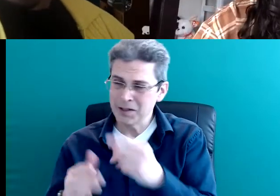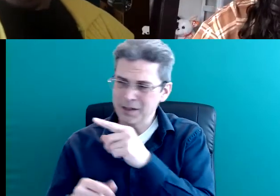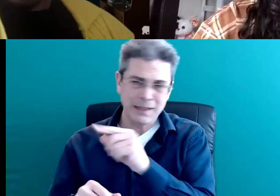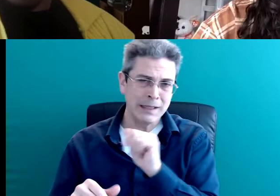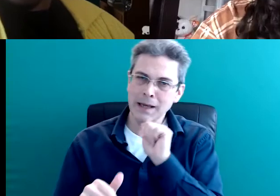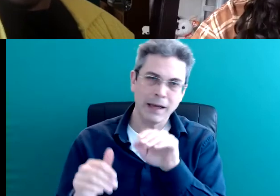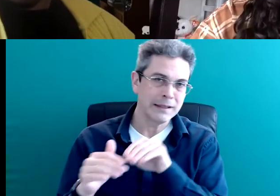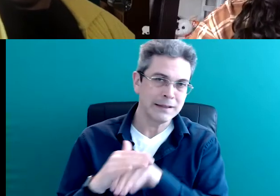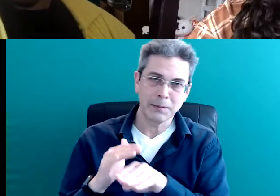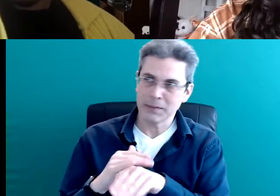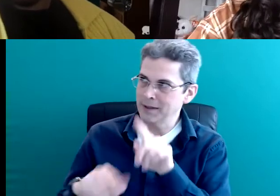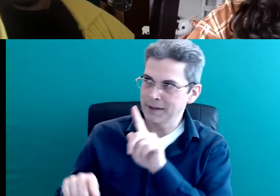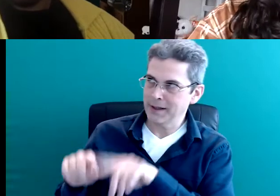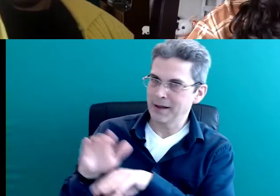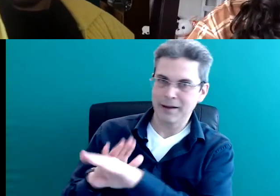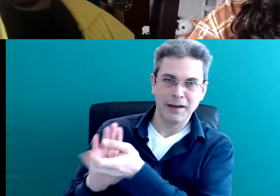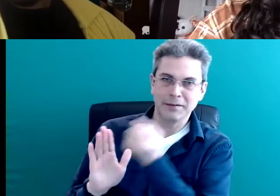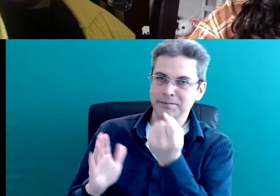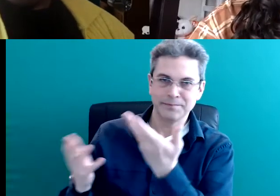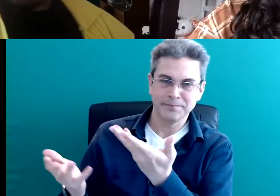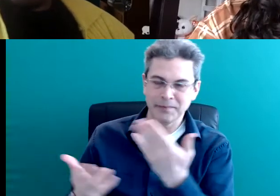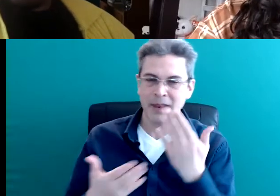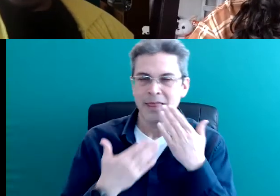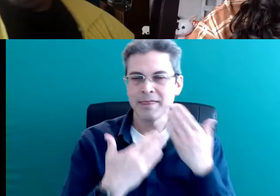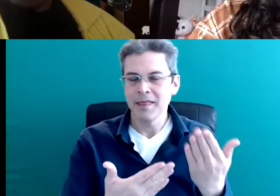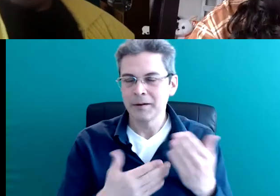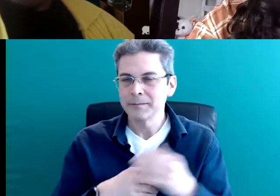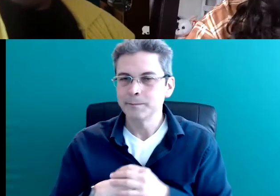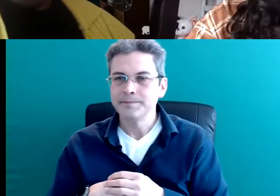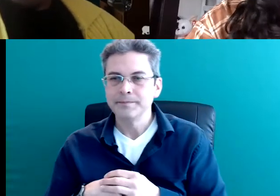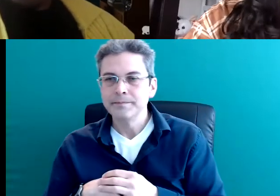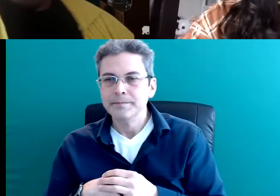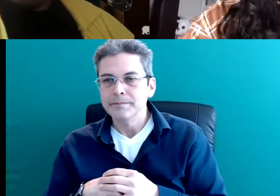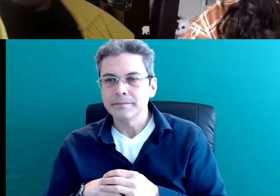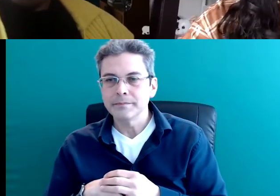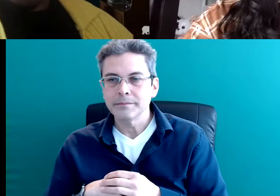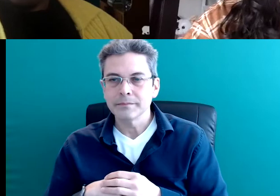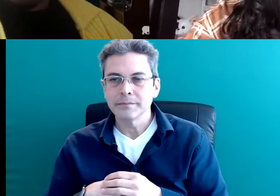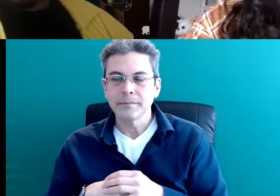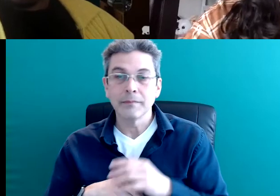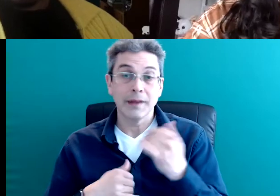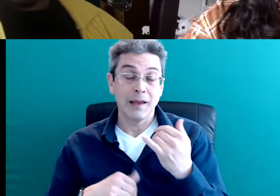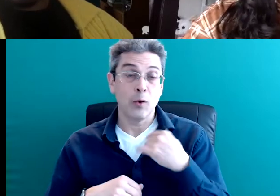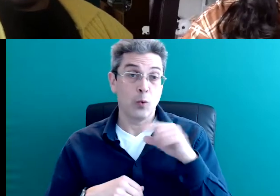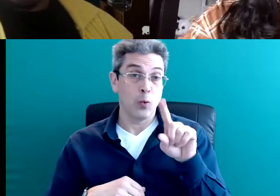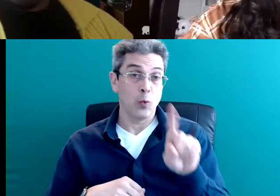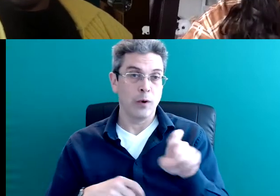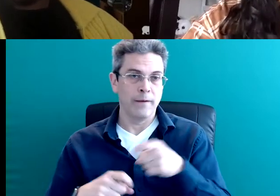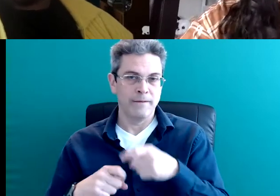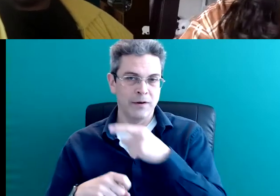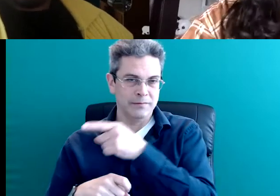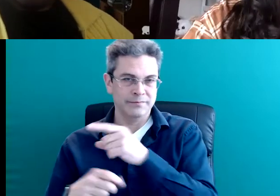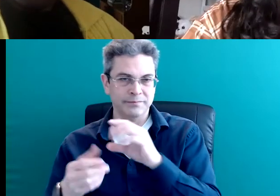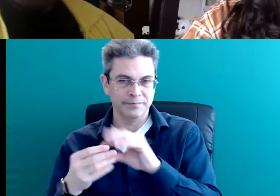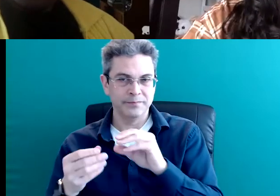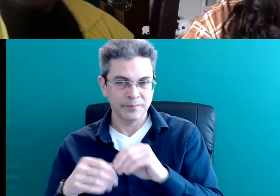for sharing that. Our next question is, this isn't for me, but I'm just going to read it like from their perspective.